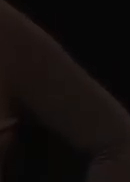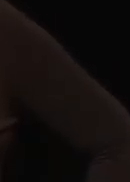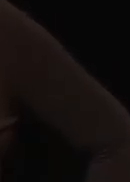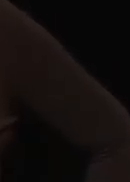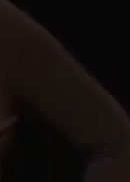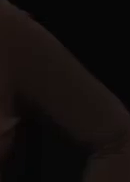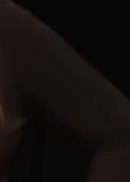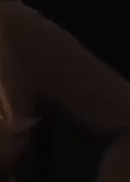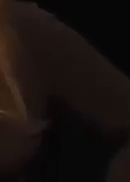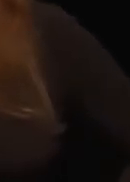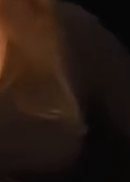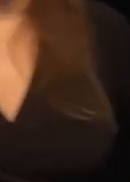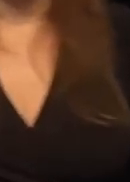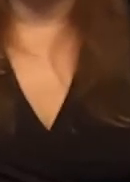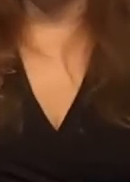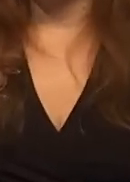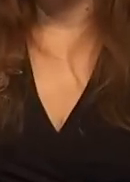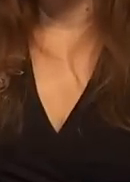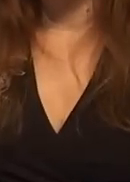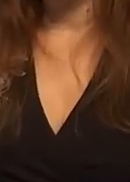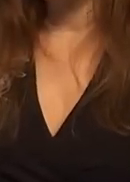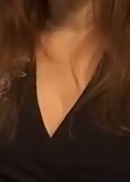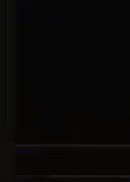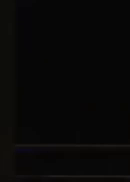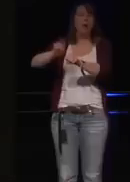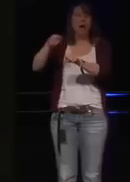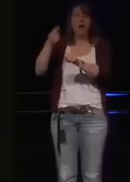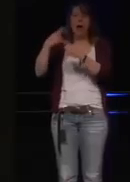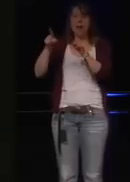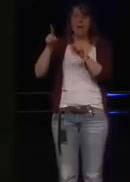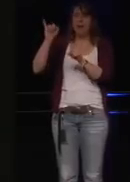bulbs and 5,000 other IoT devices.